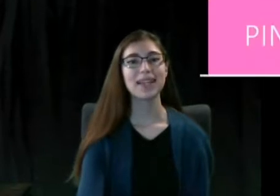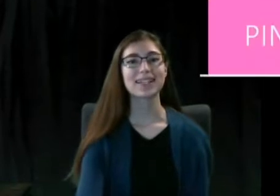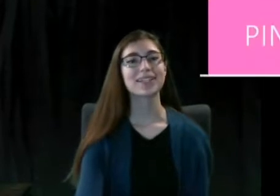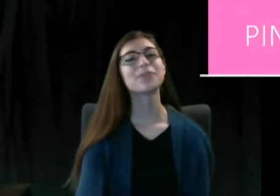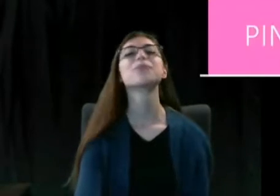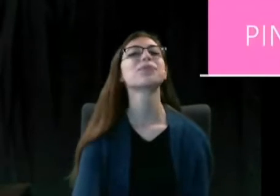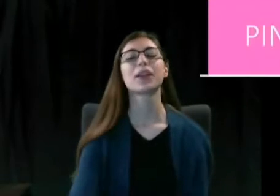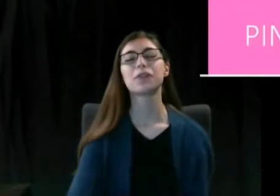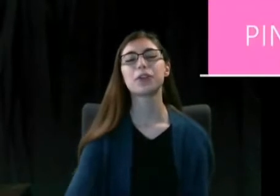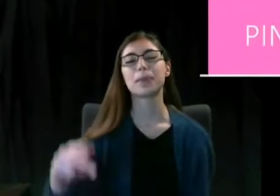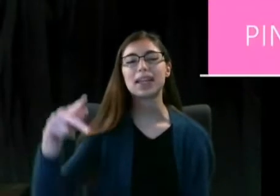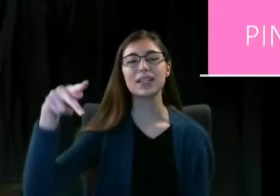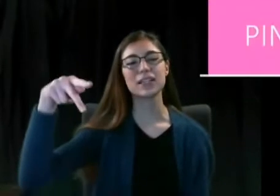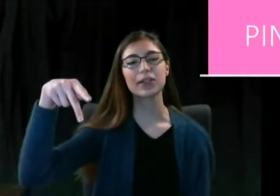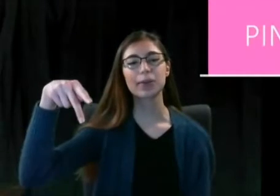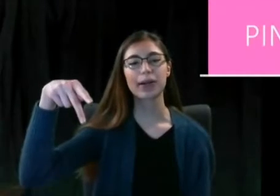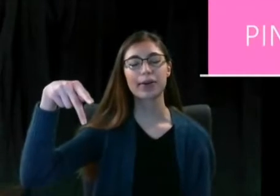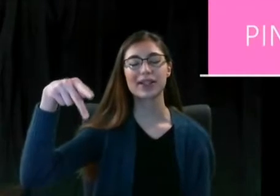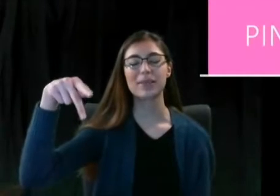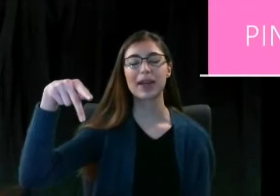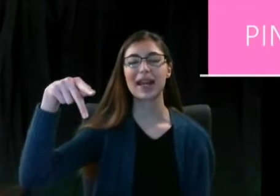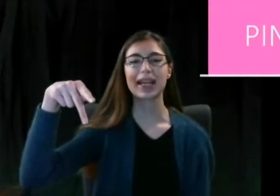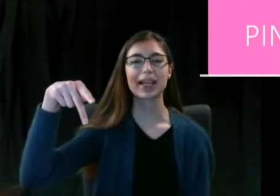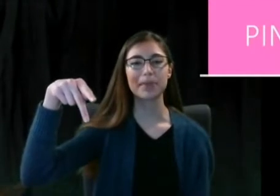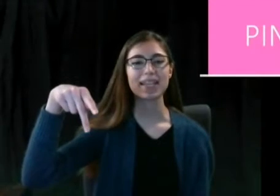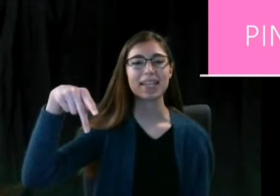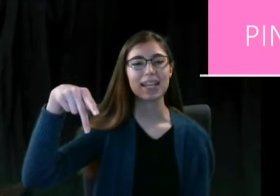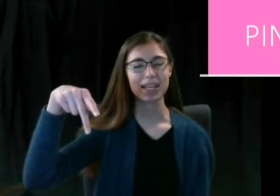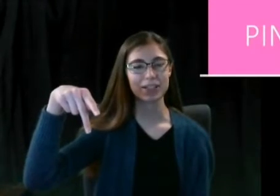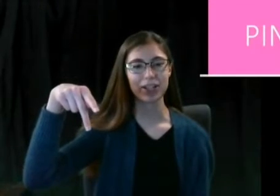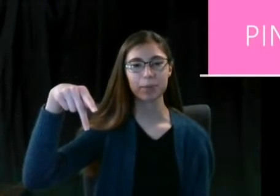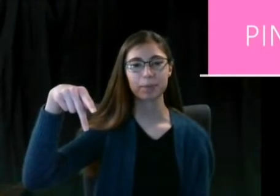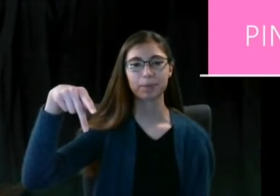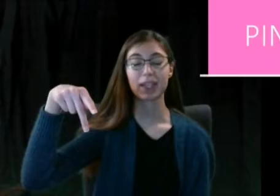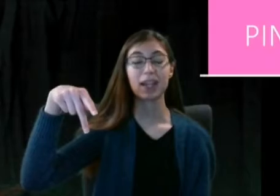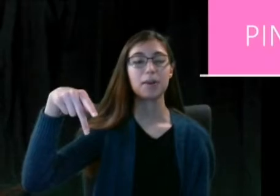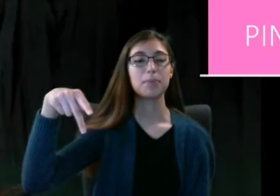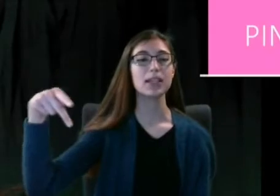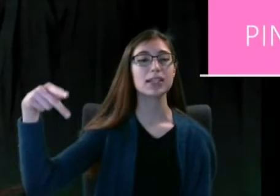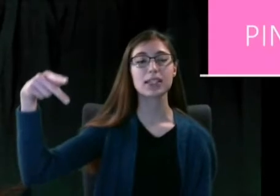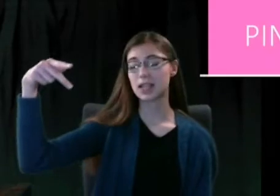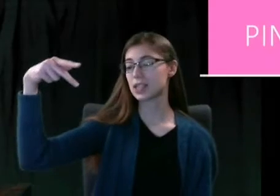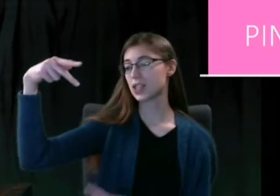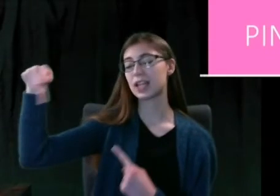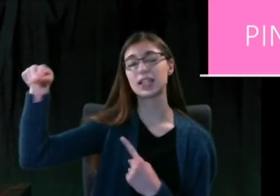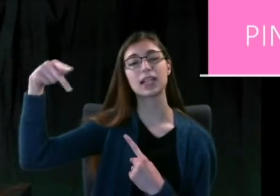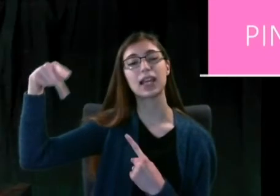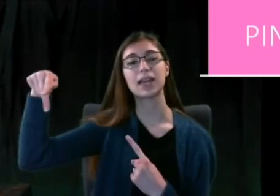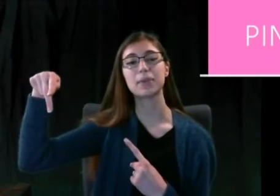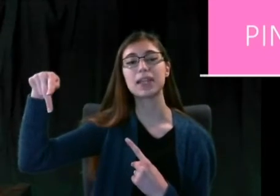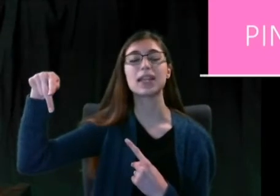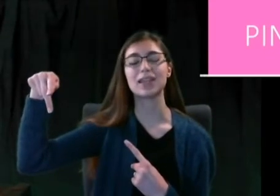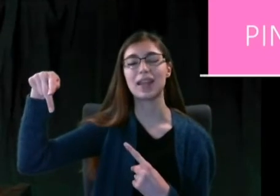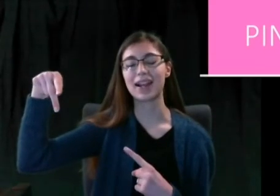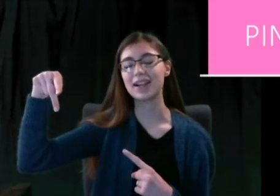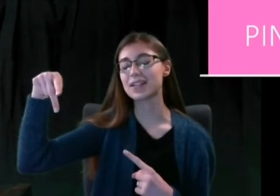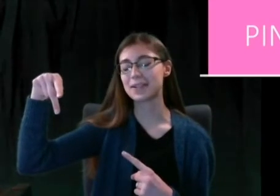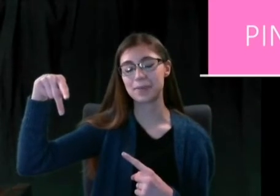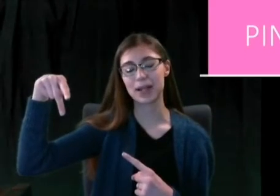Pink. For pink, you are going to make a P hand shape, but shaking a P in the air is already the